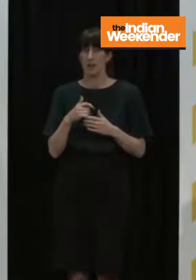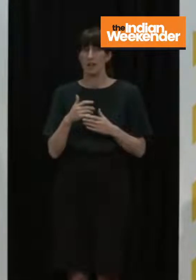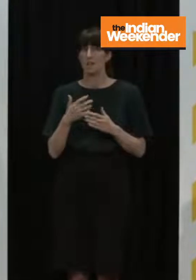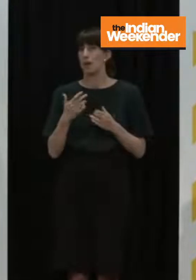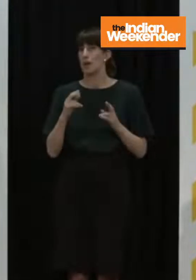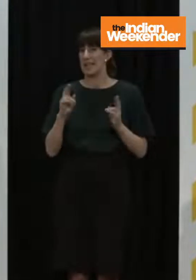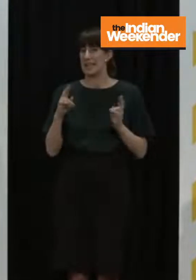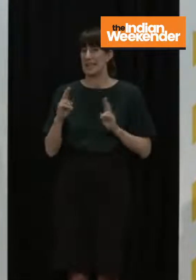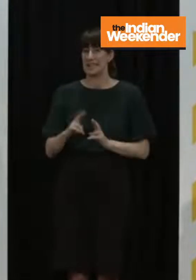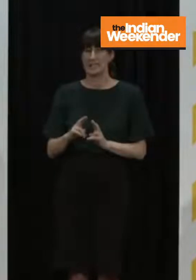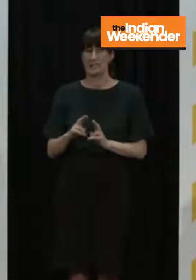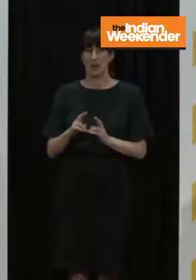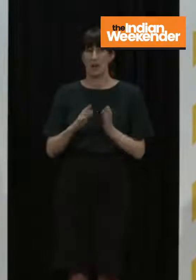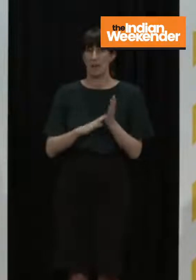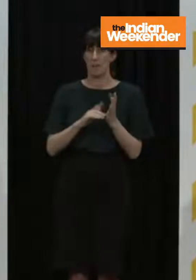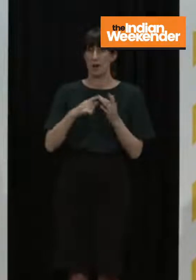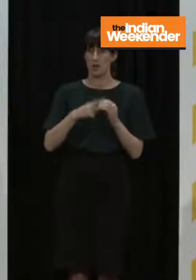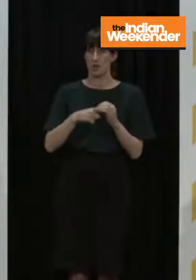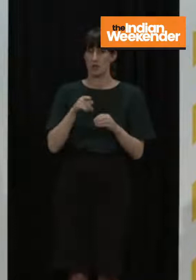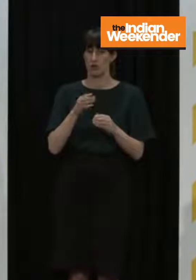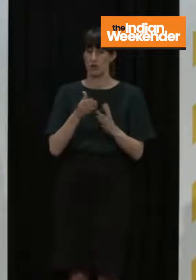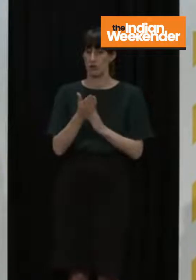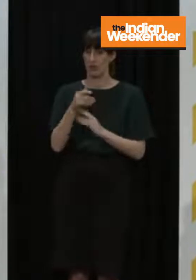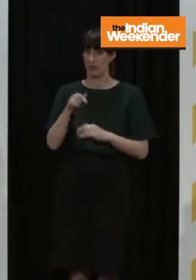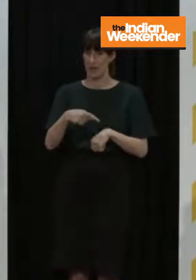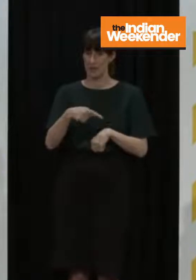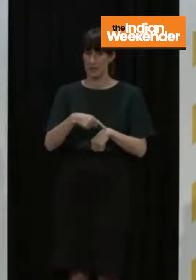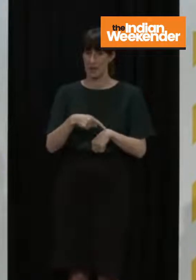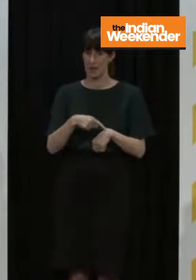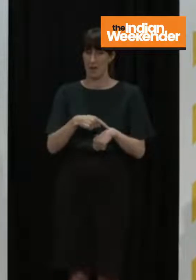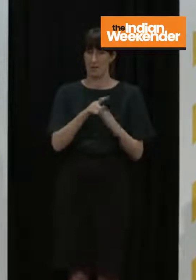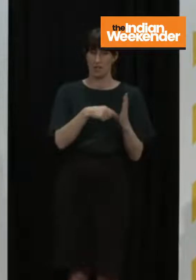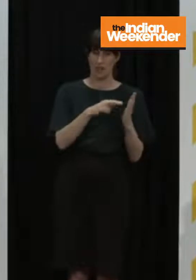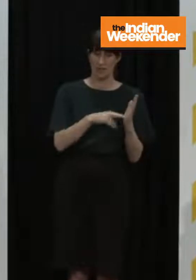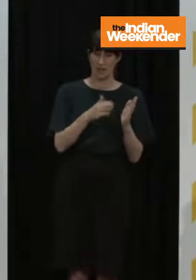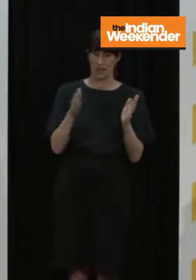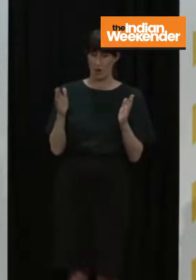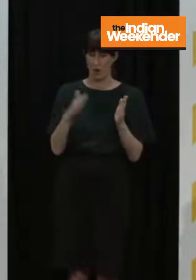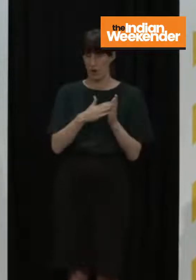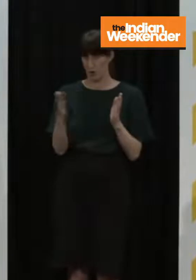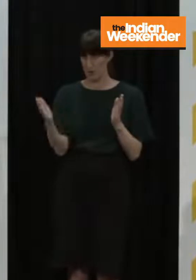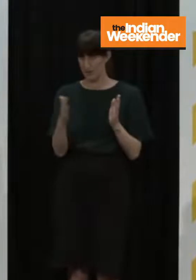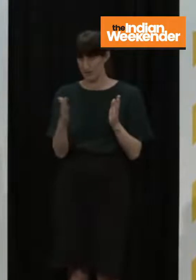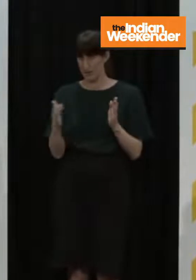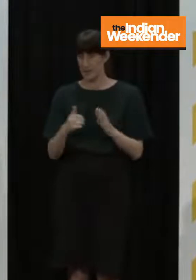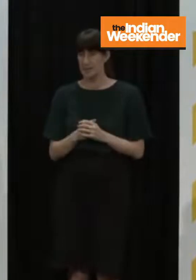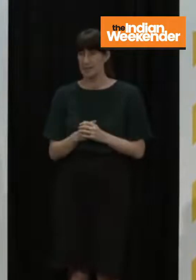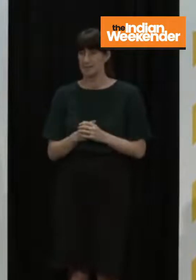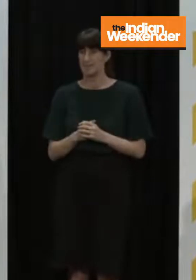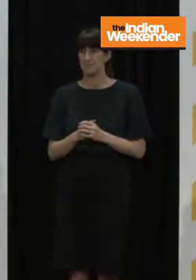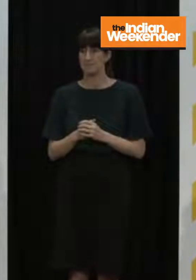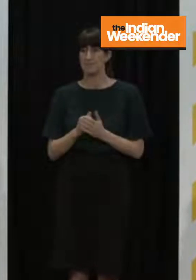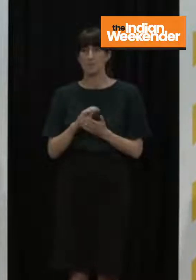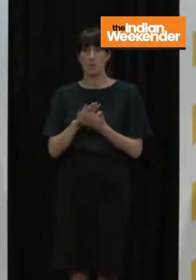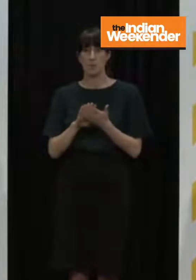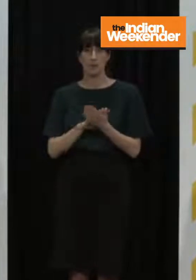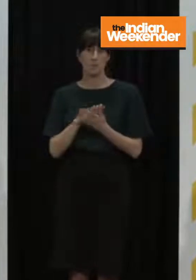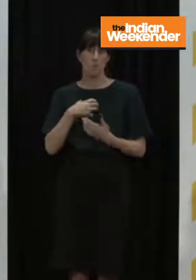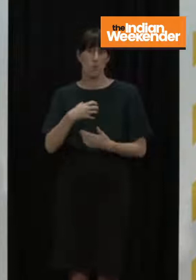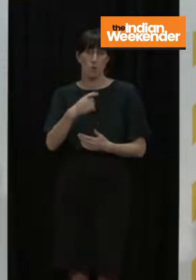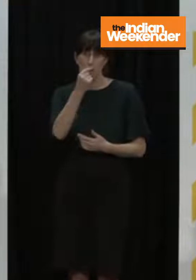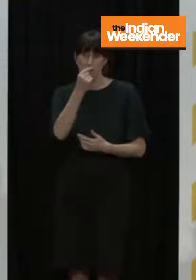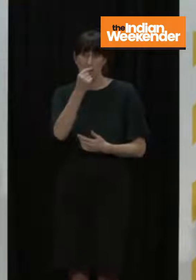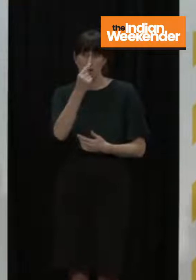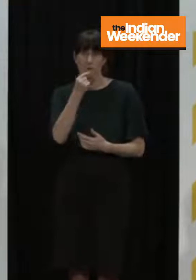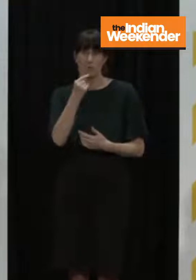extent, from the period from January and then to most New Zealanders from February, that opens up more